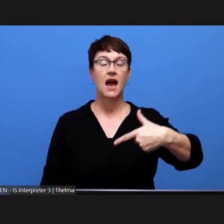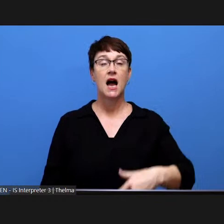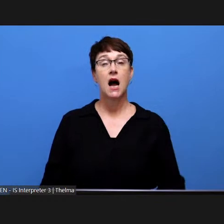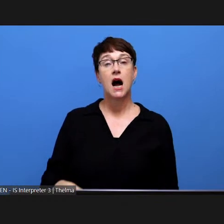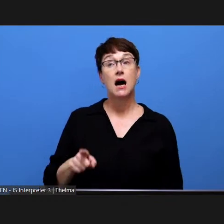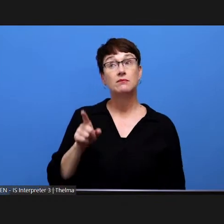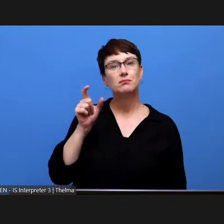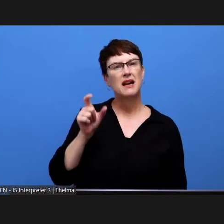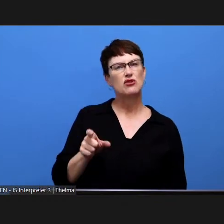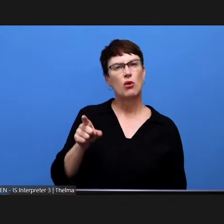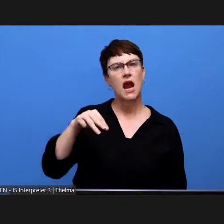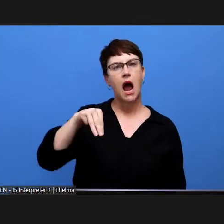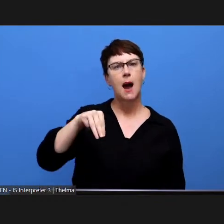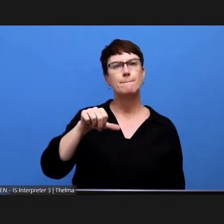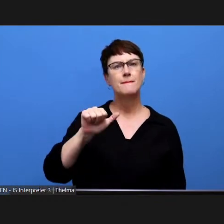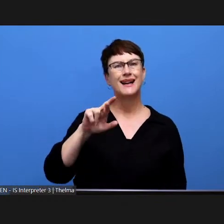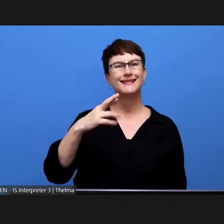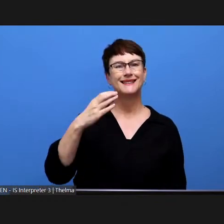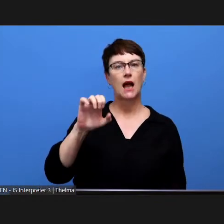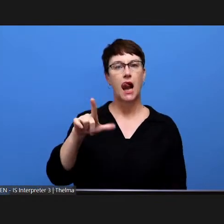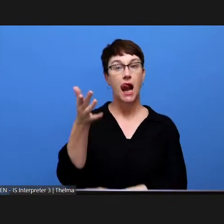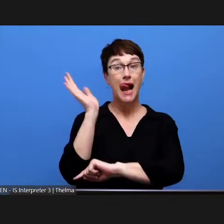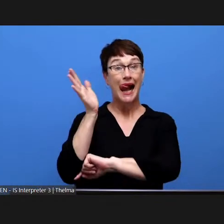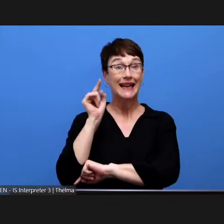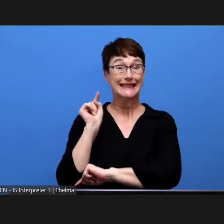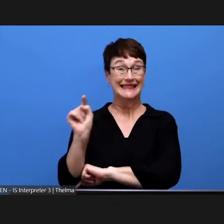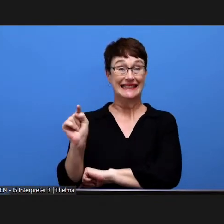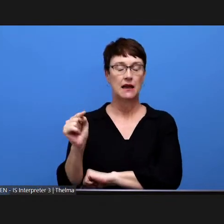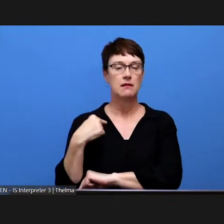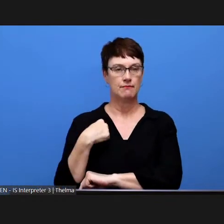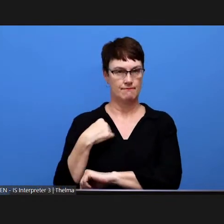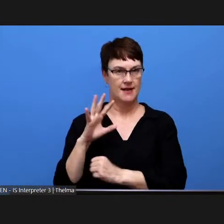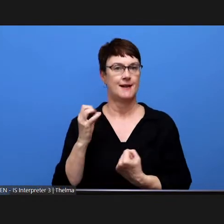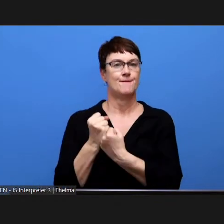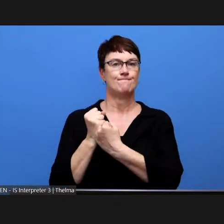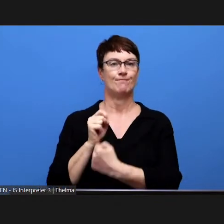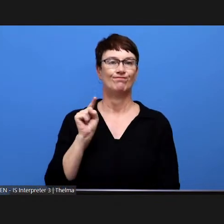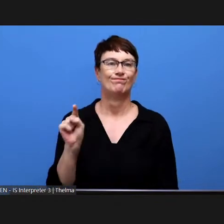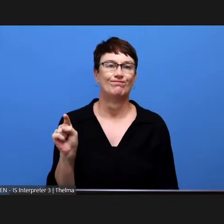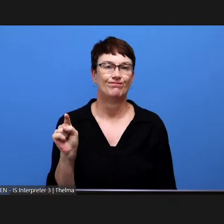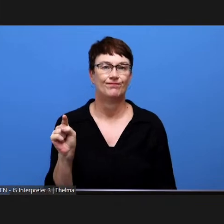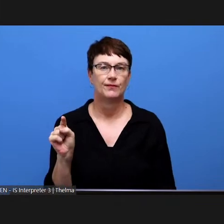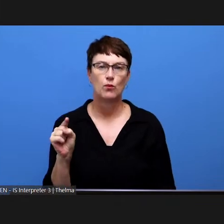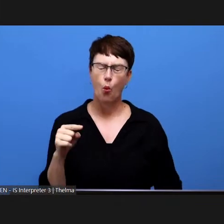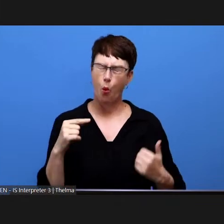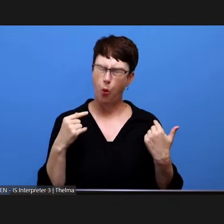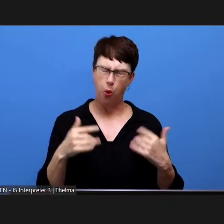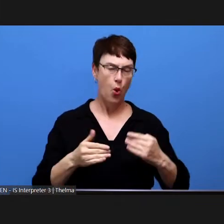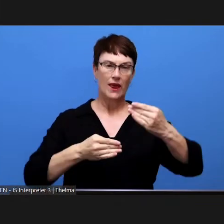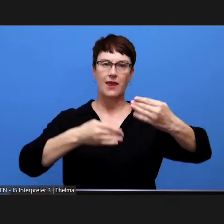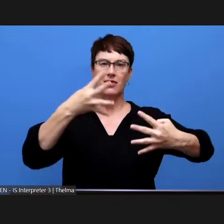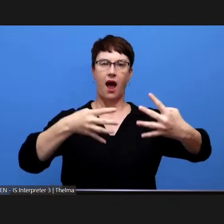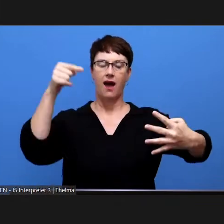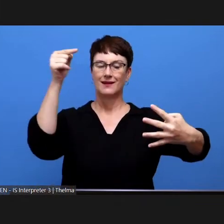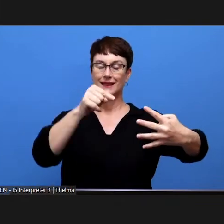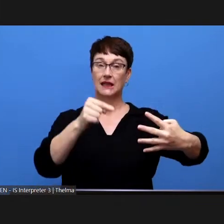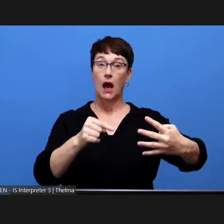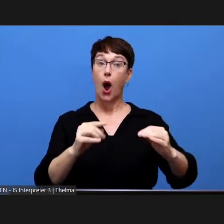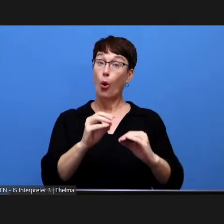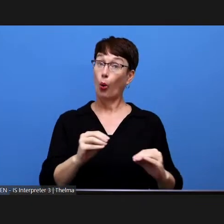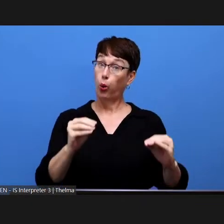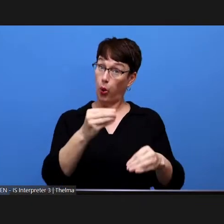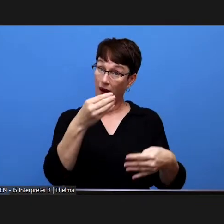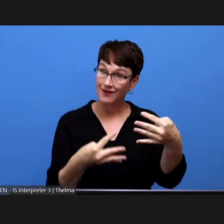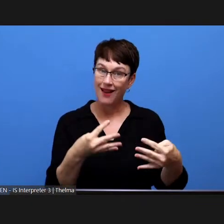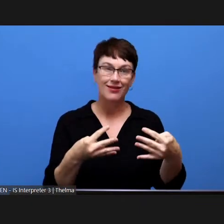involving actors, leveraging on the different capacities of the different stakeholders is also very crucial. As Marcel already